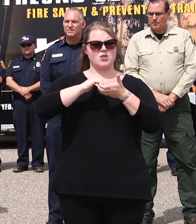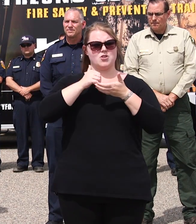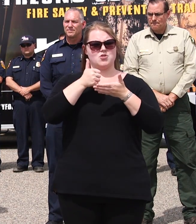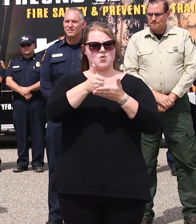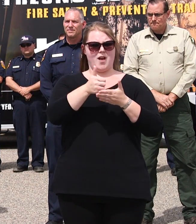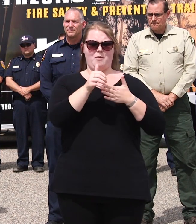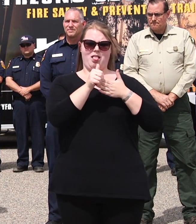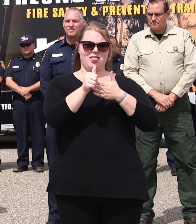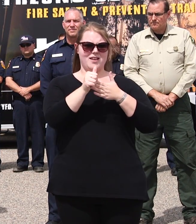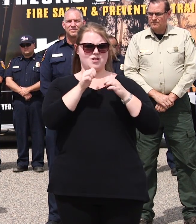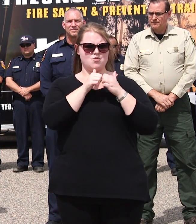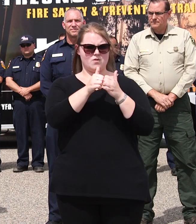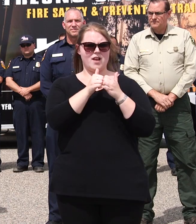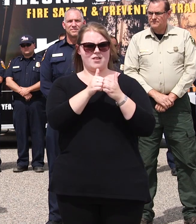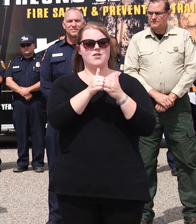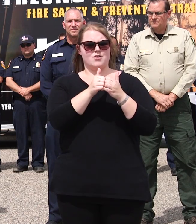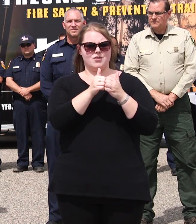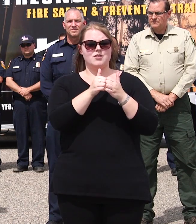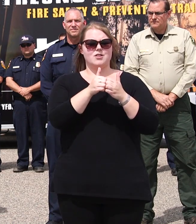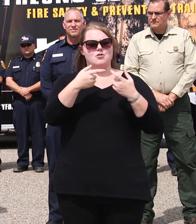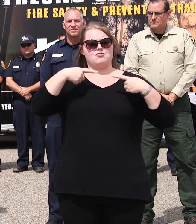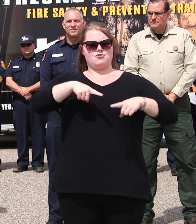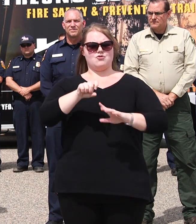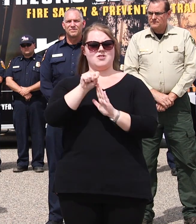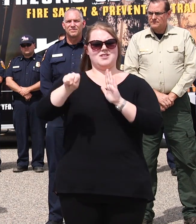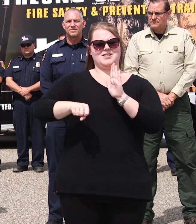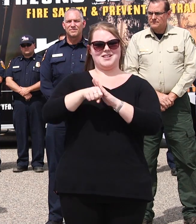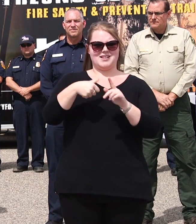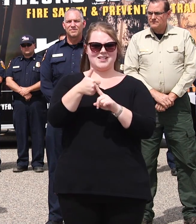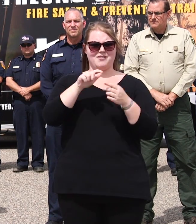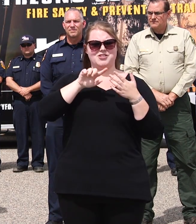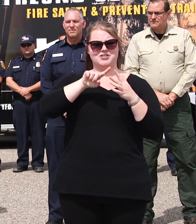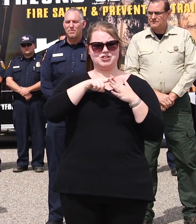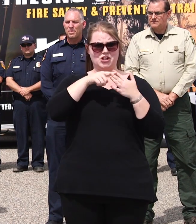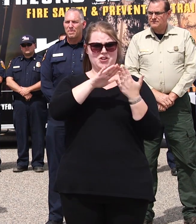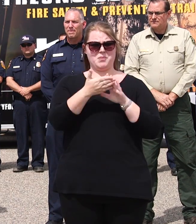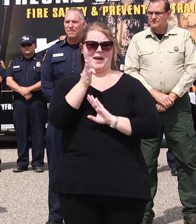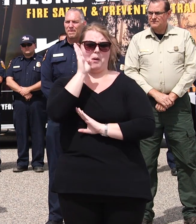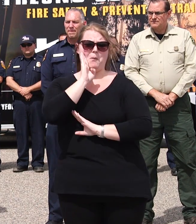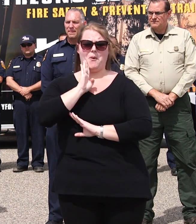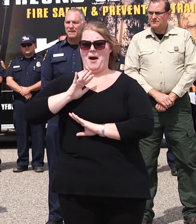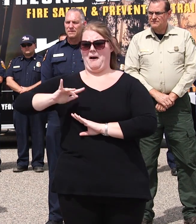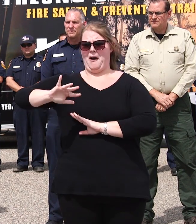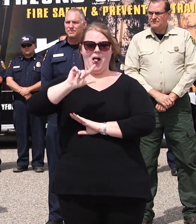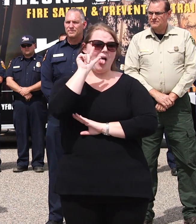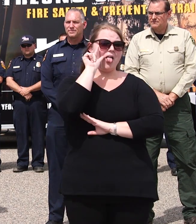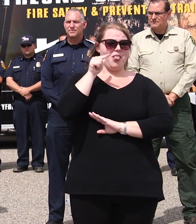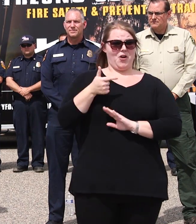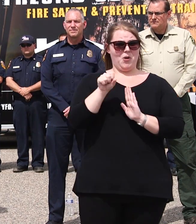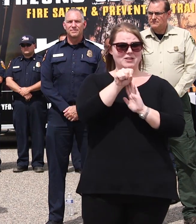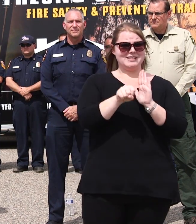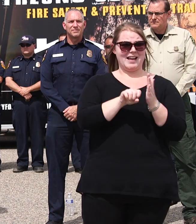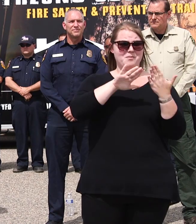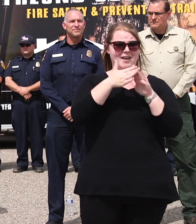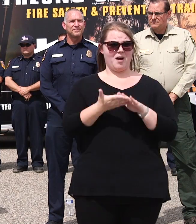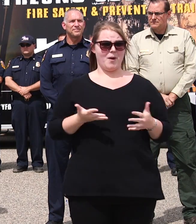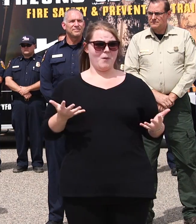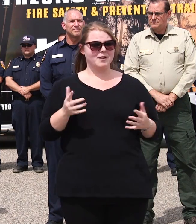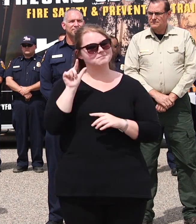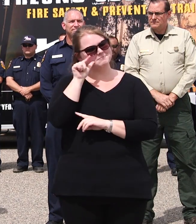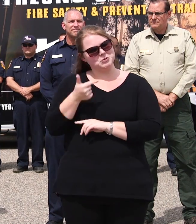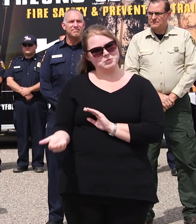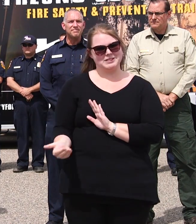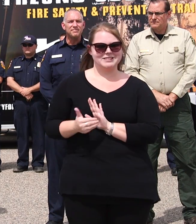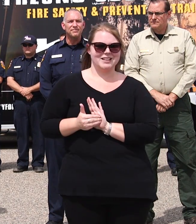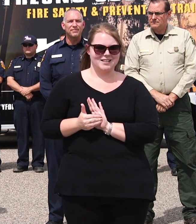in this time of the season as it's beginning to brown up. As you see, the Golden State's getting golden again, and we're